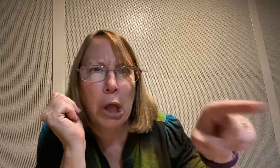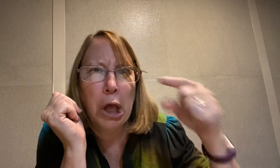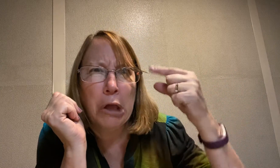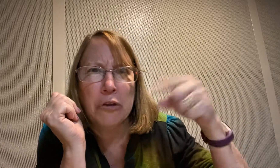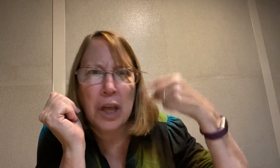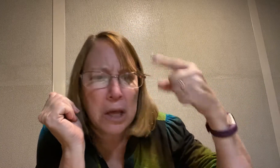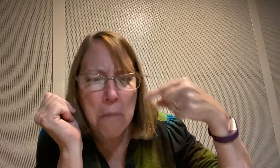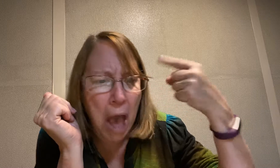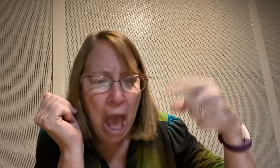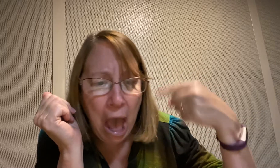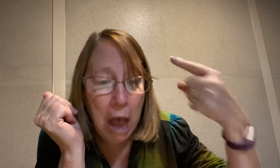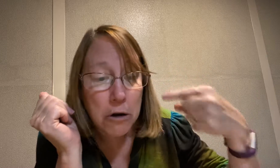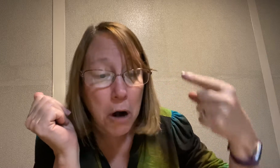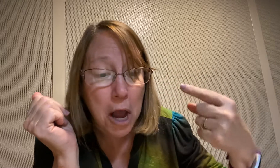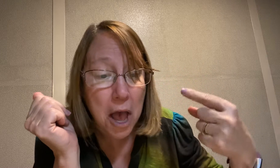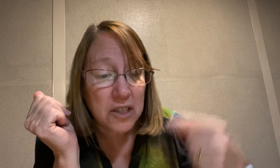"Is he mad?" Gray asked me.